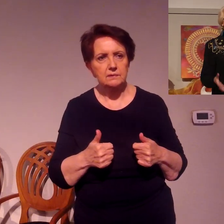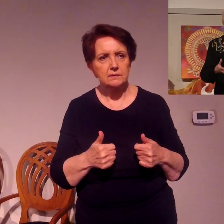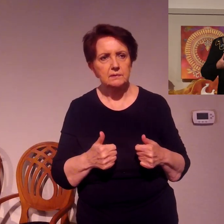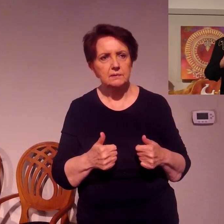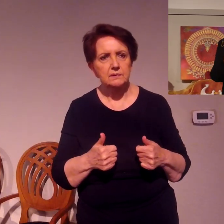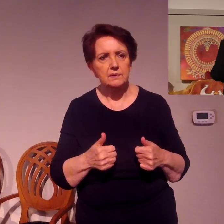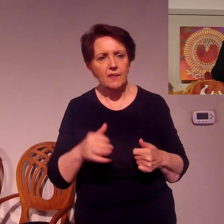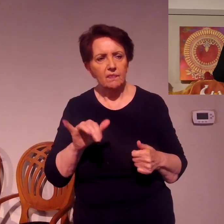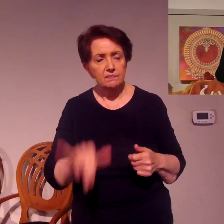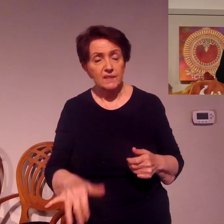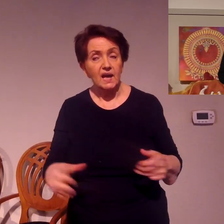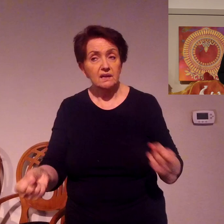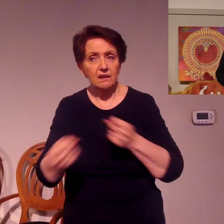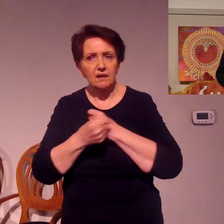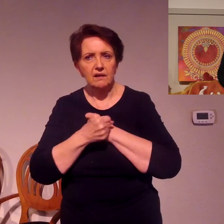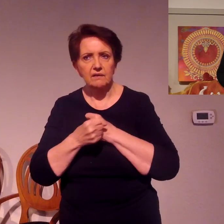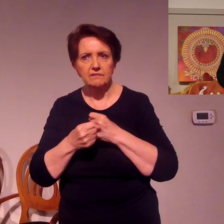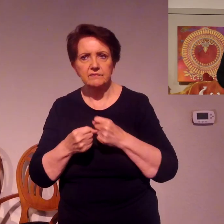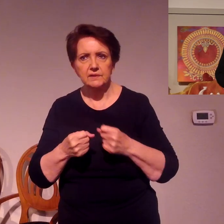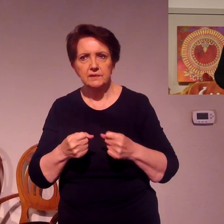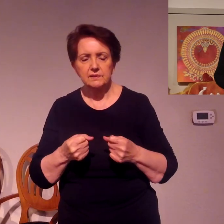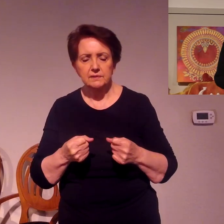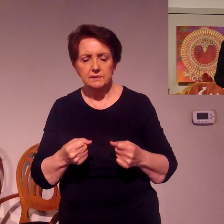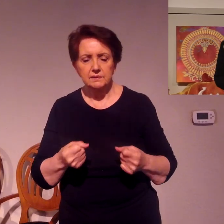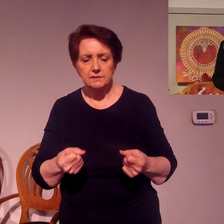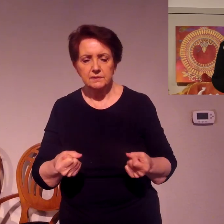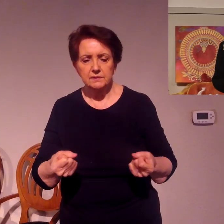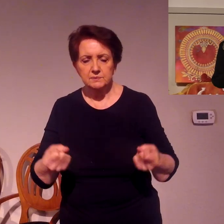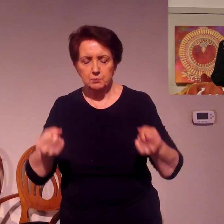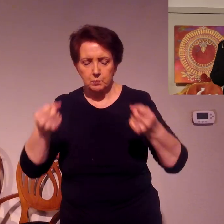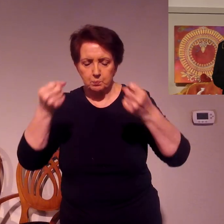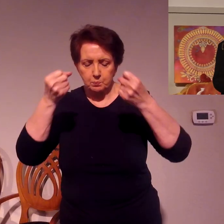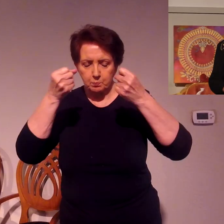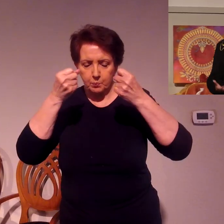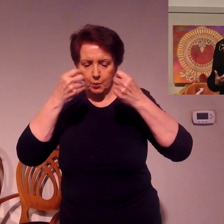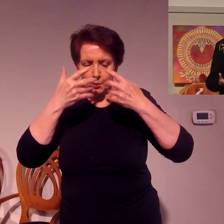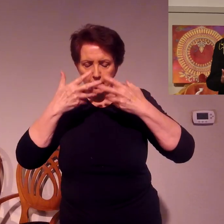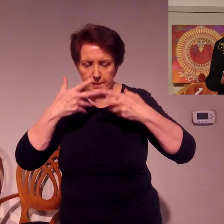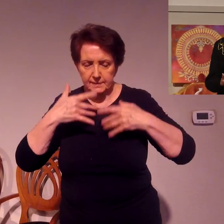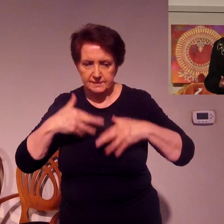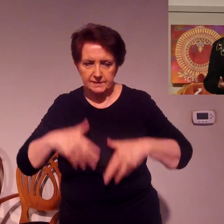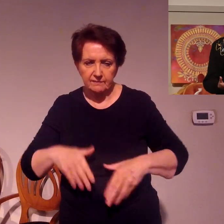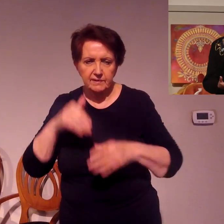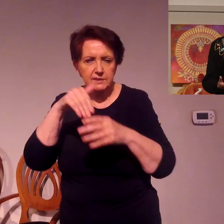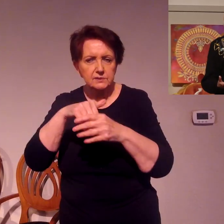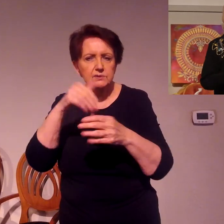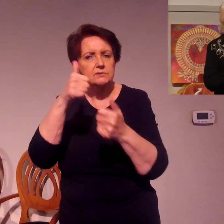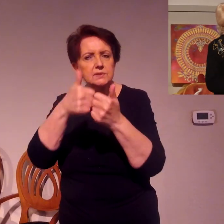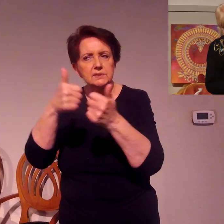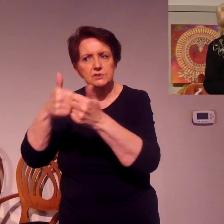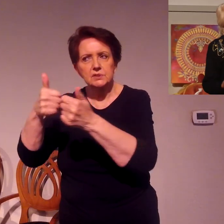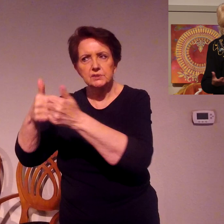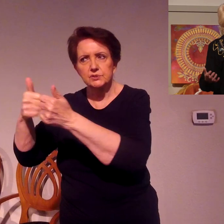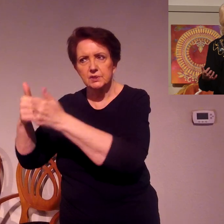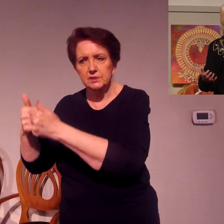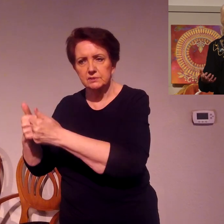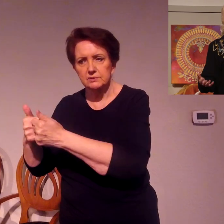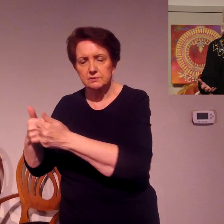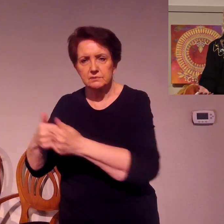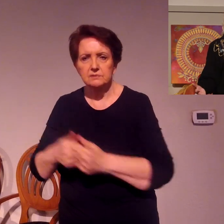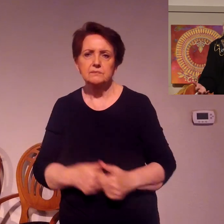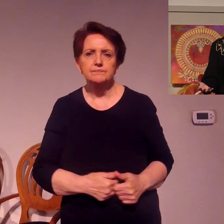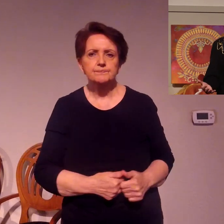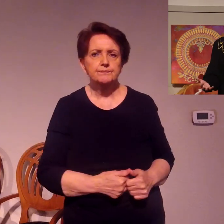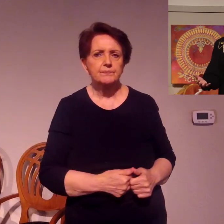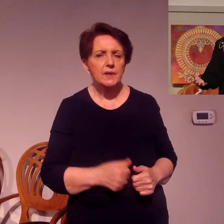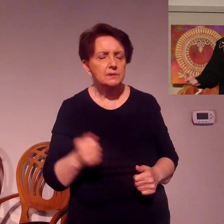And that love is pouring itself in through and as each one of us. It's pouring itself into